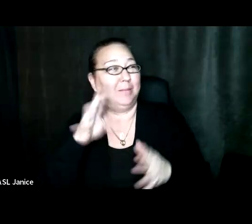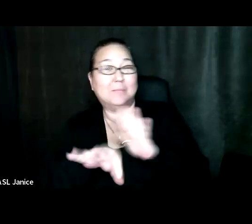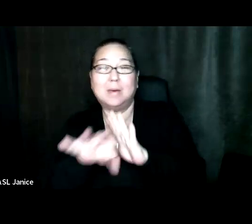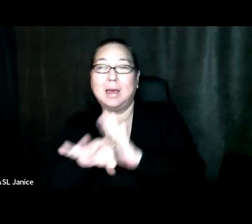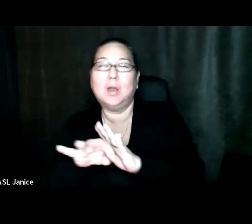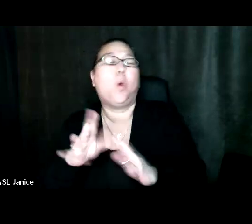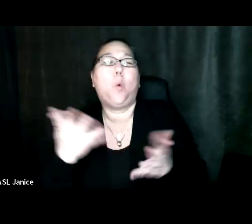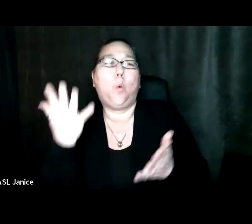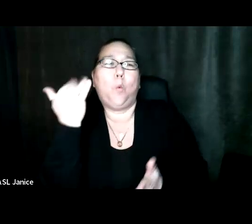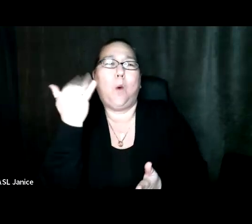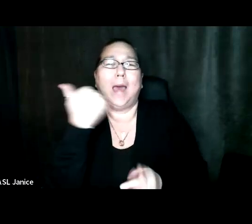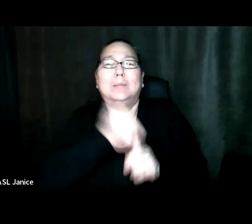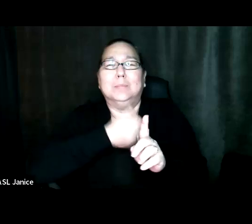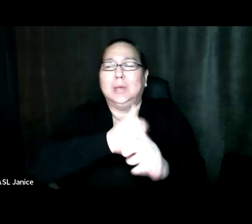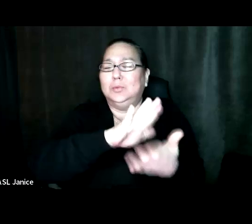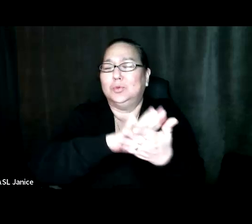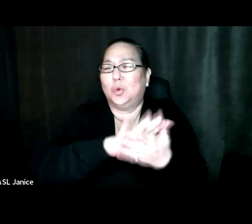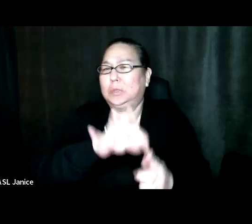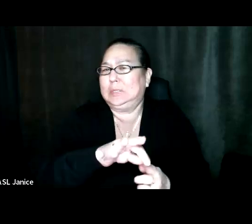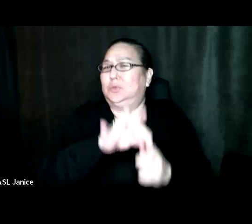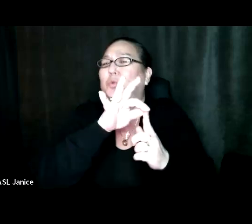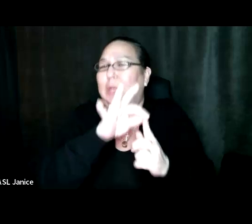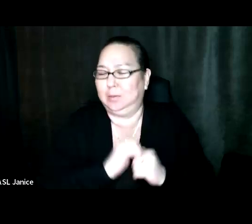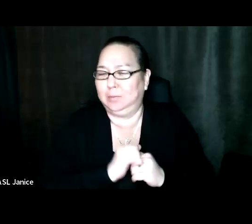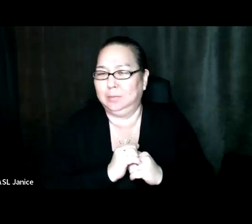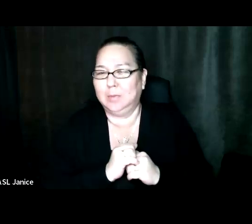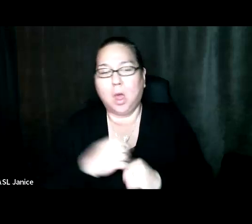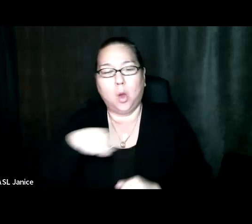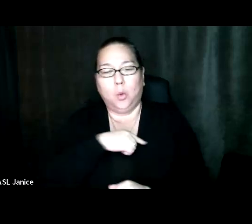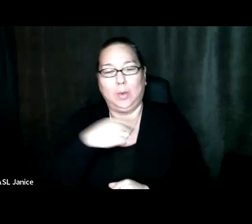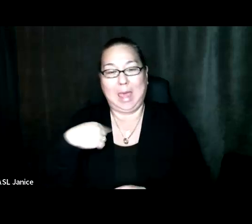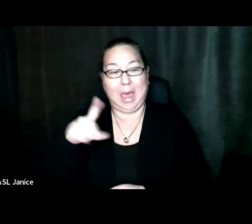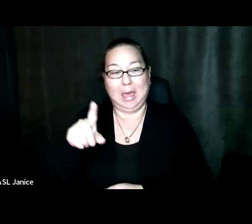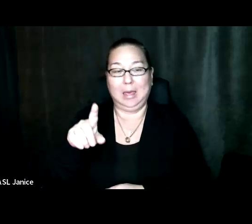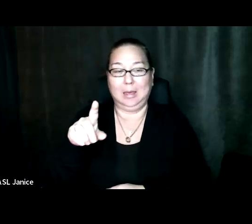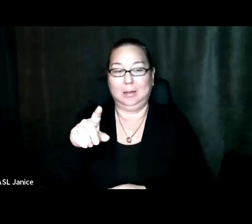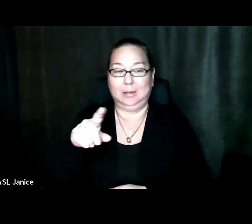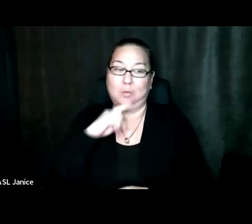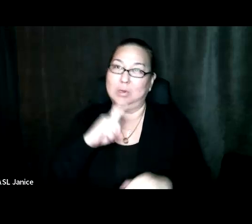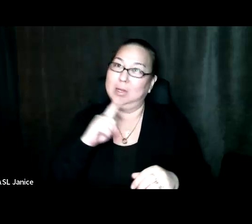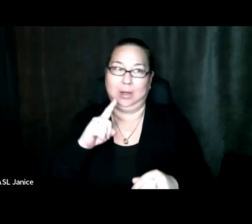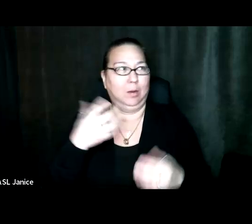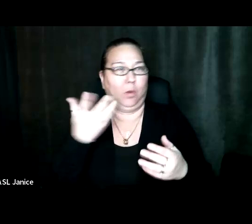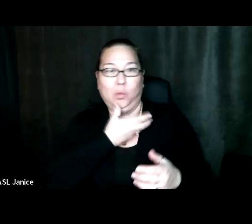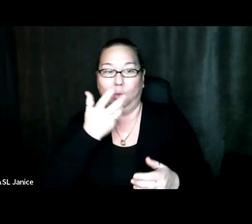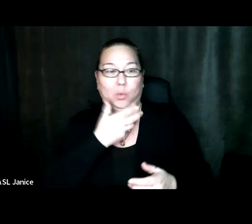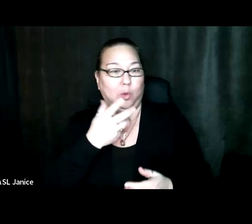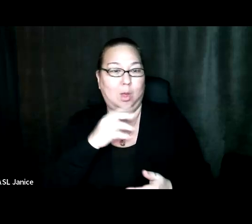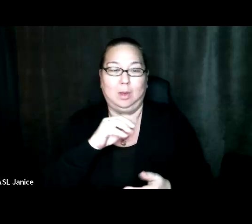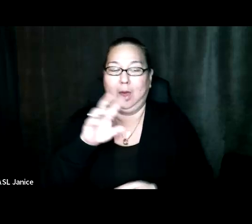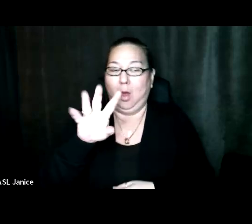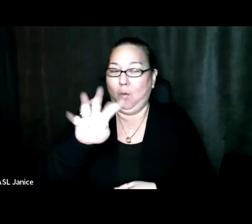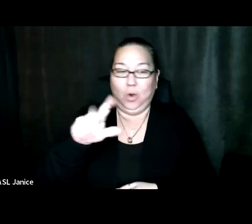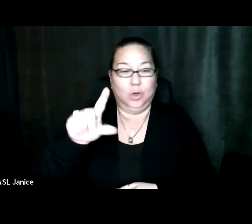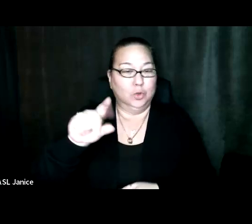school unique. We had record more than 420 families attend this year's showcase, and we had 105